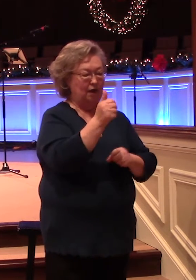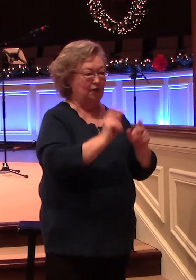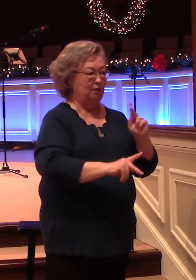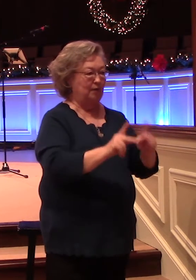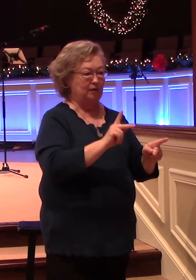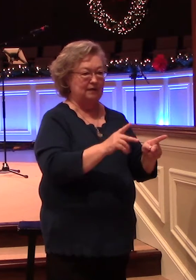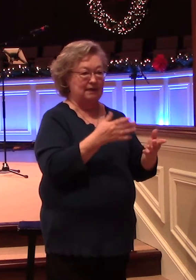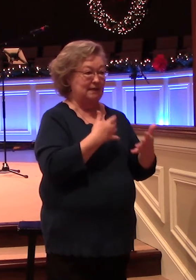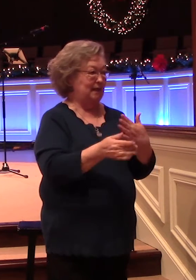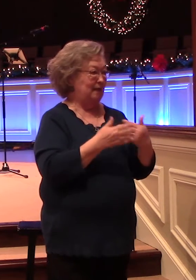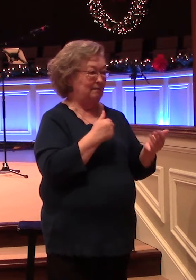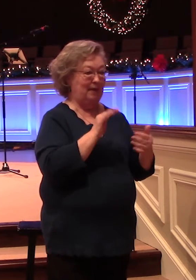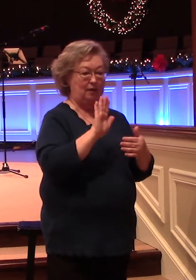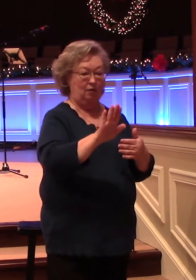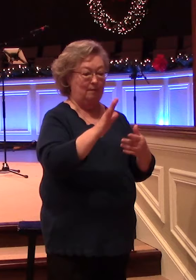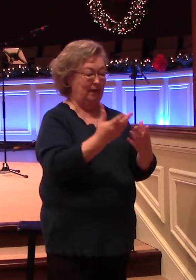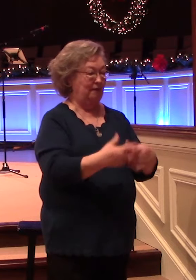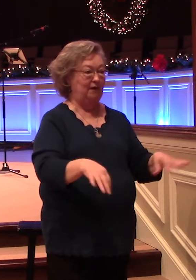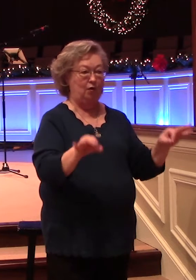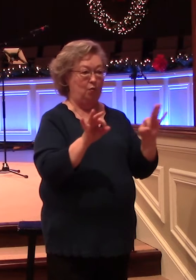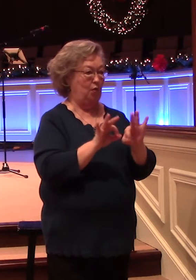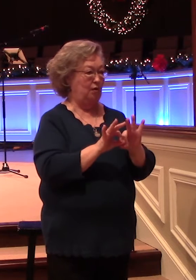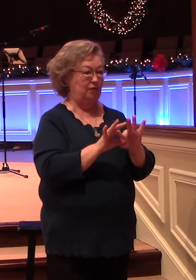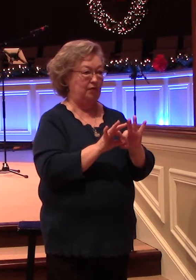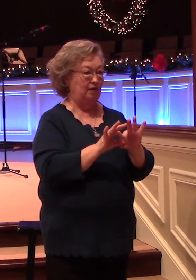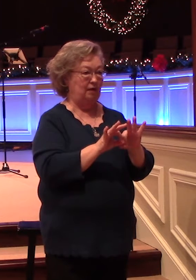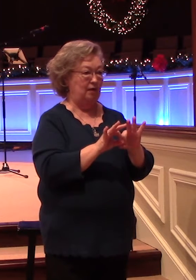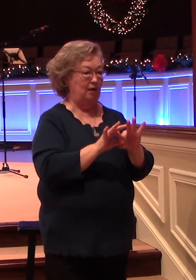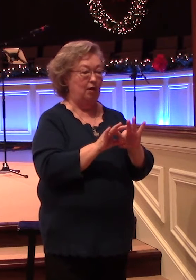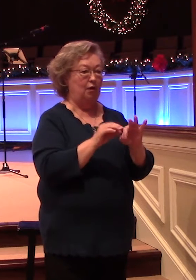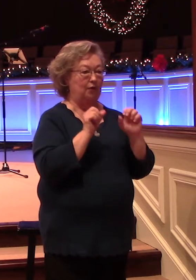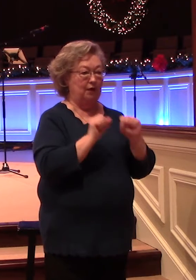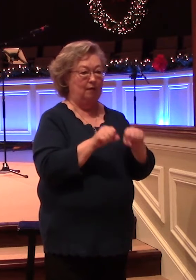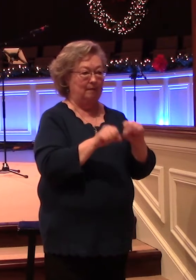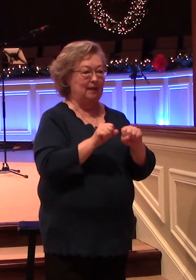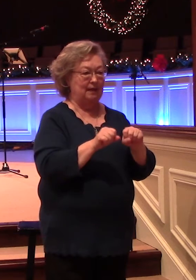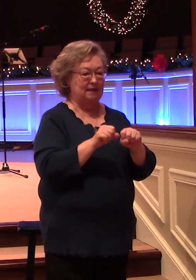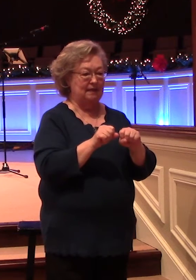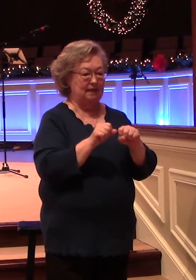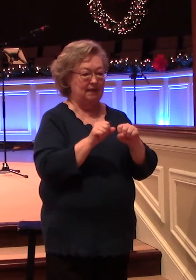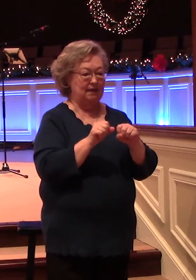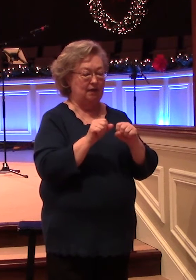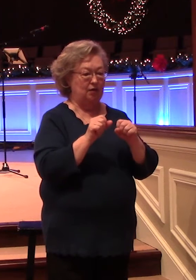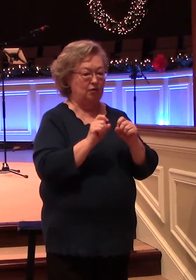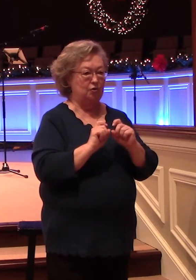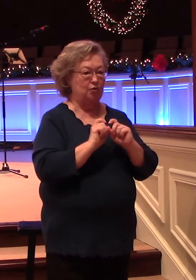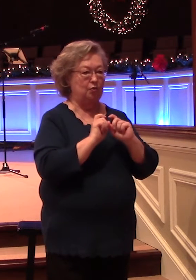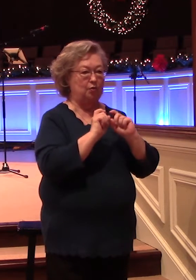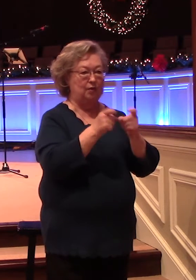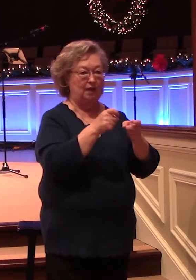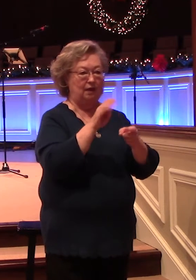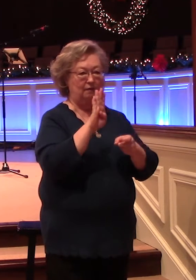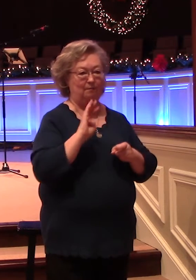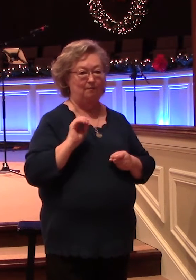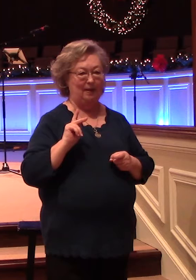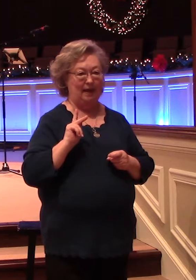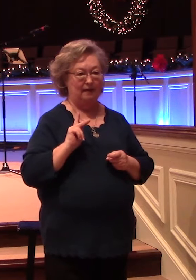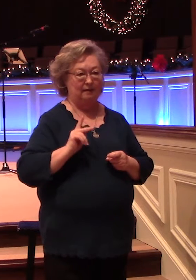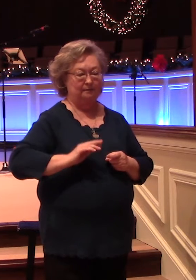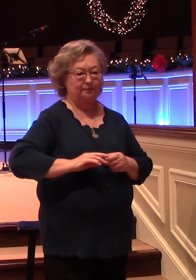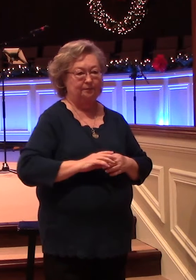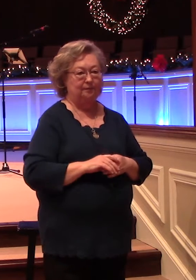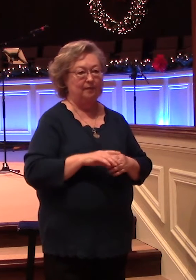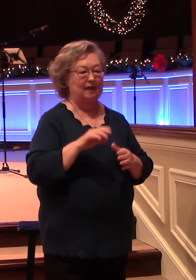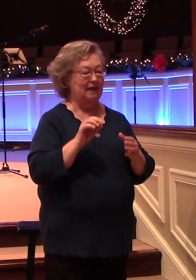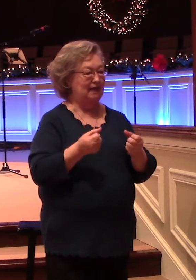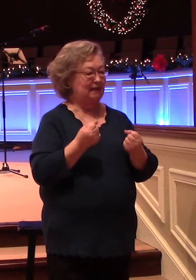Let me say it one more time. It's a generous, not how little can I give, but how much can I give. It is sacrificial. That means